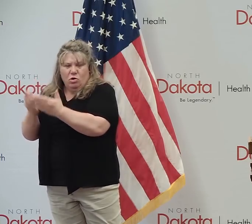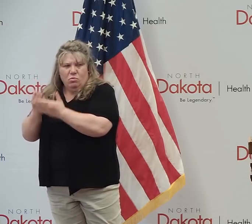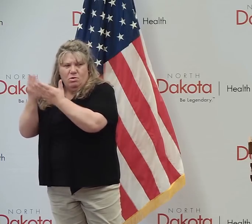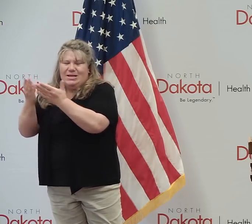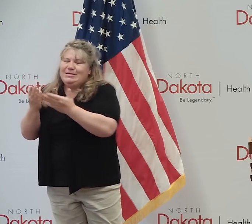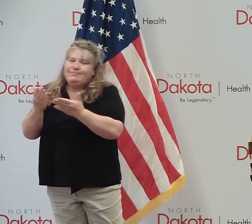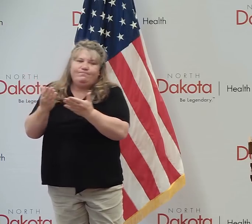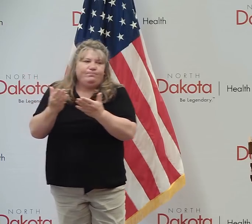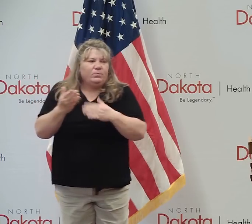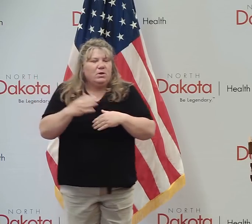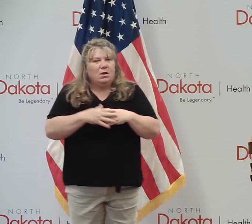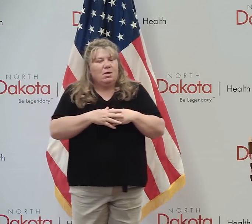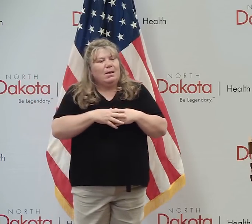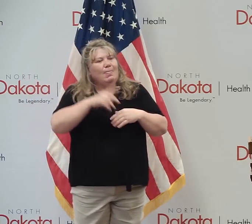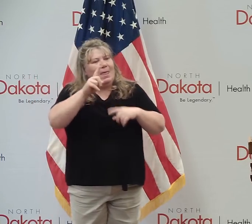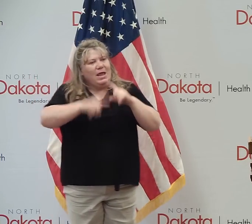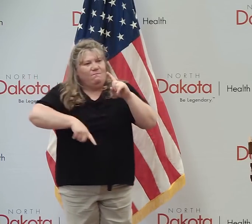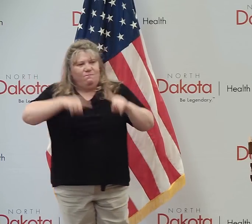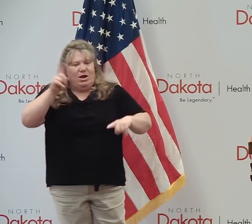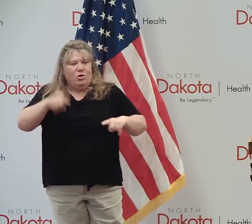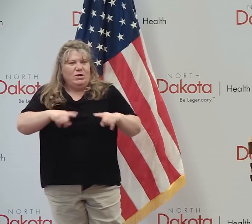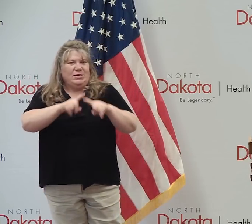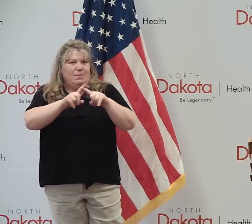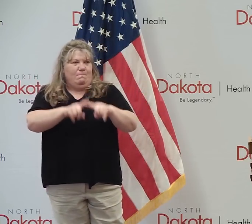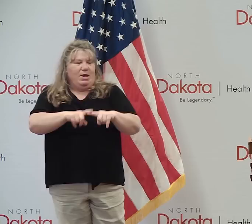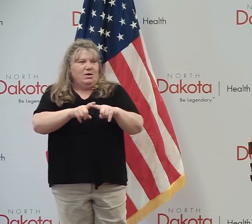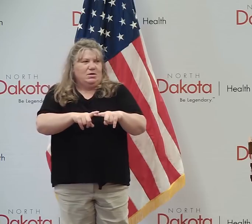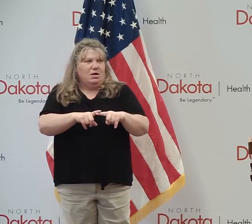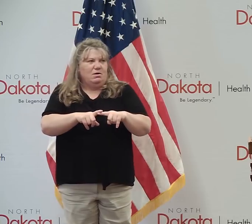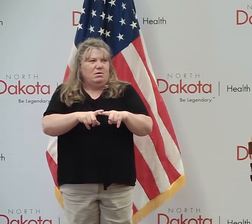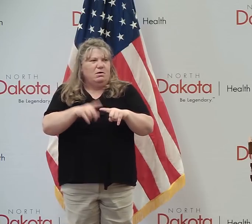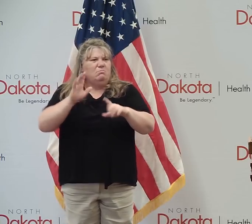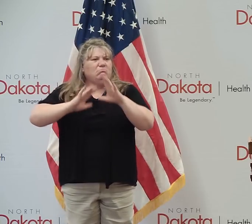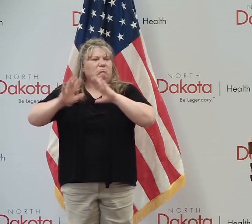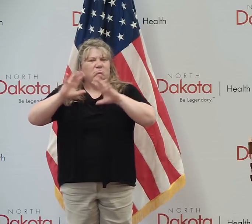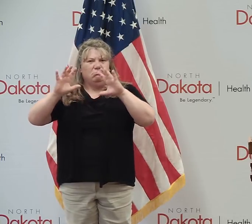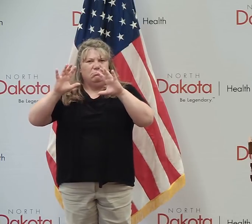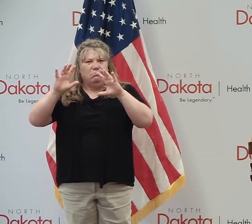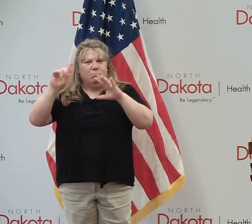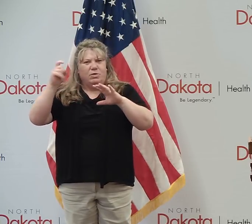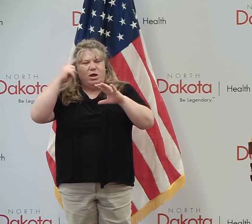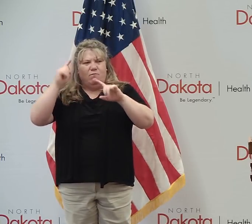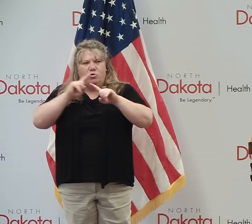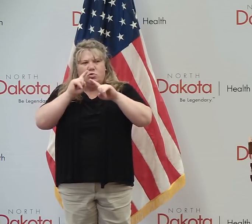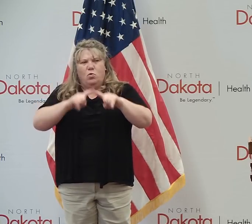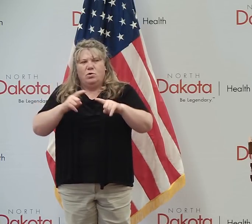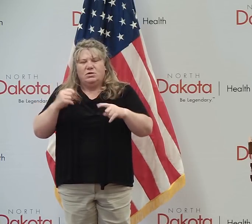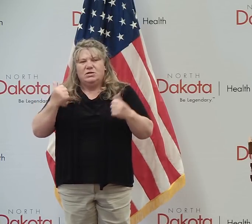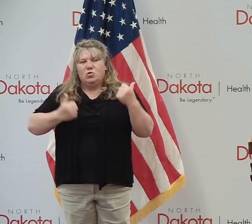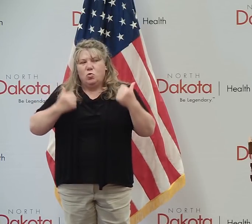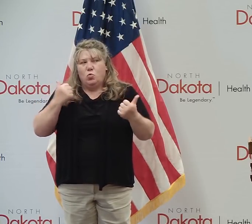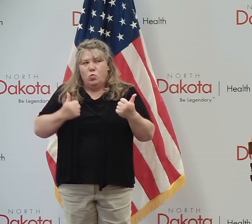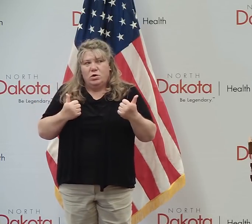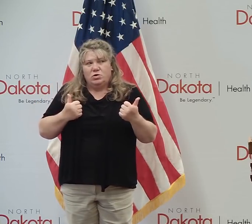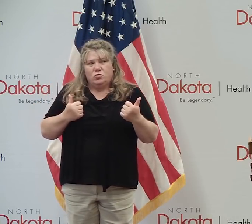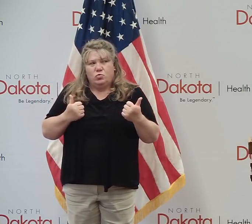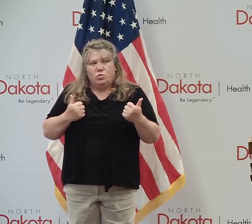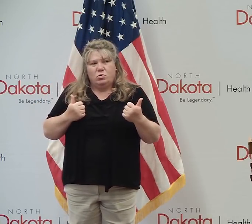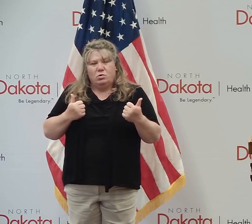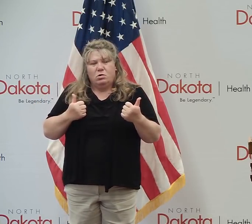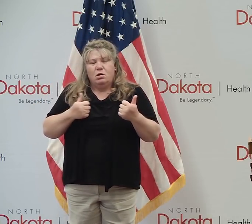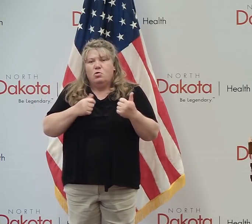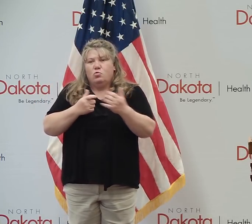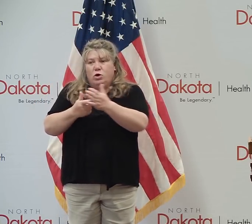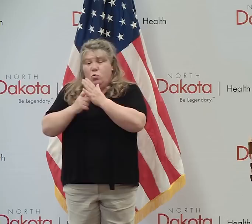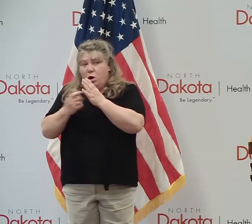varies based on back on the executive orders and which ones were under closure